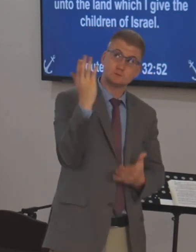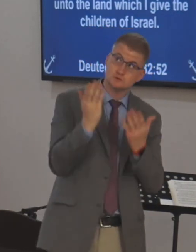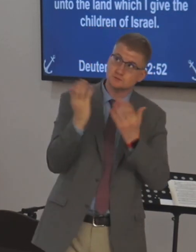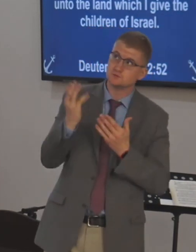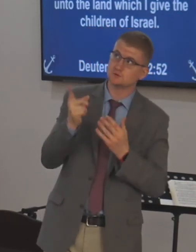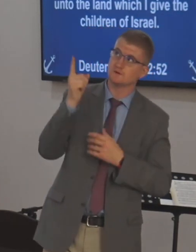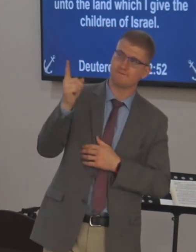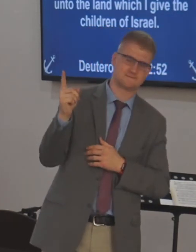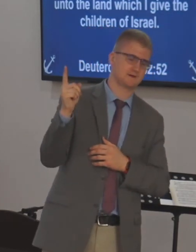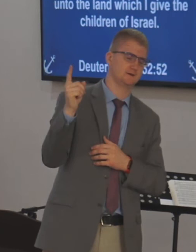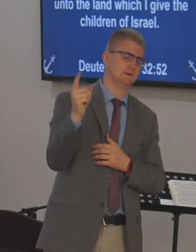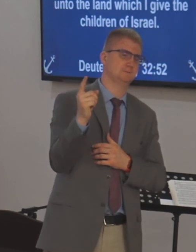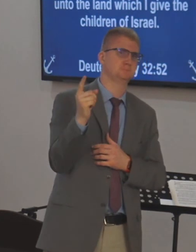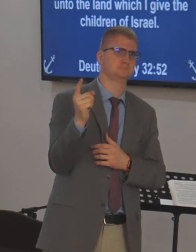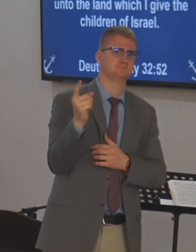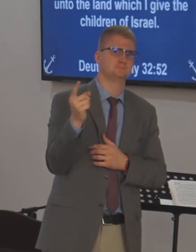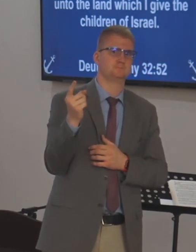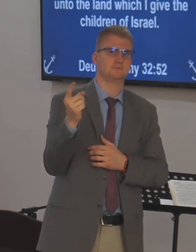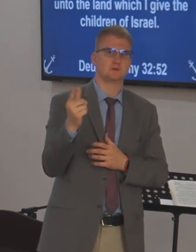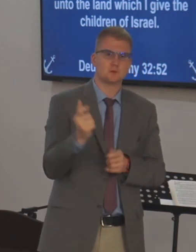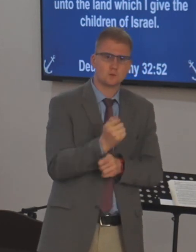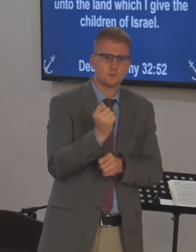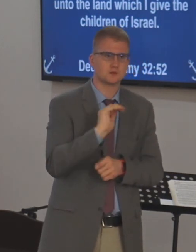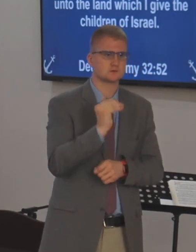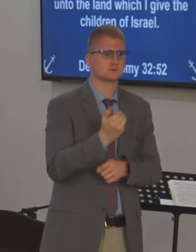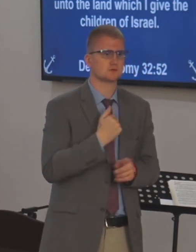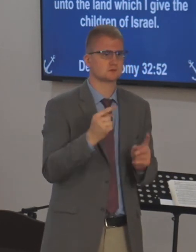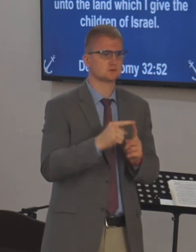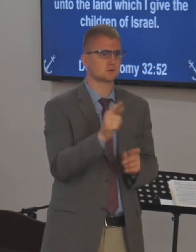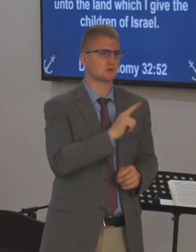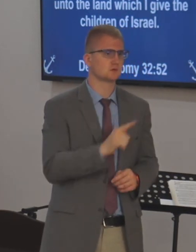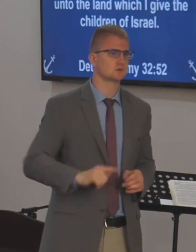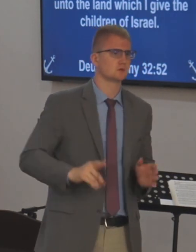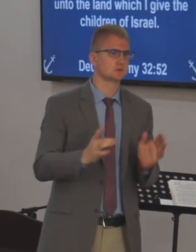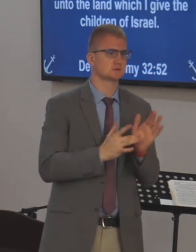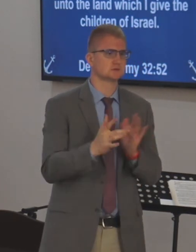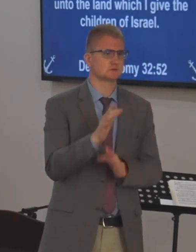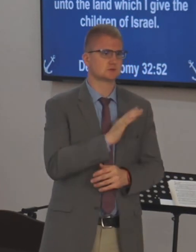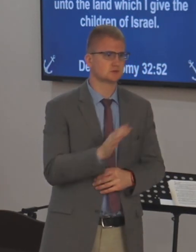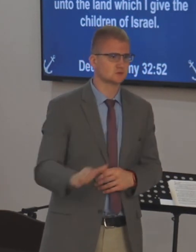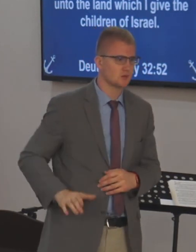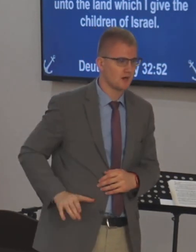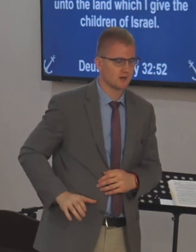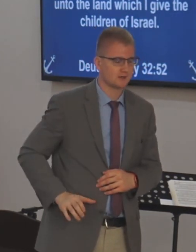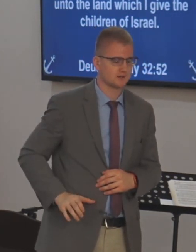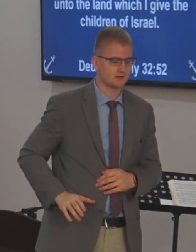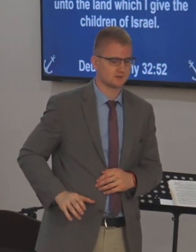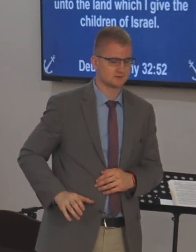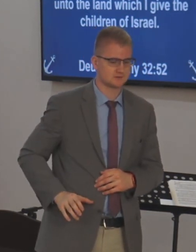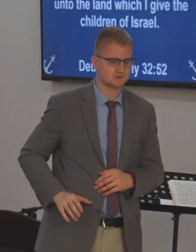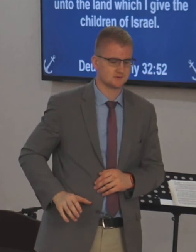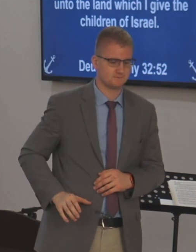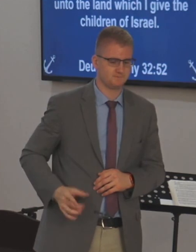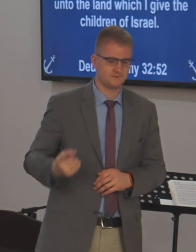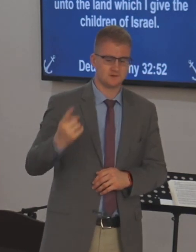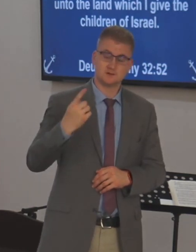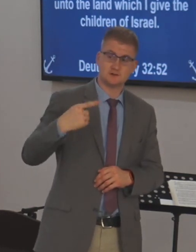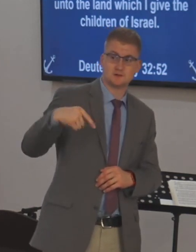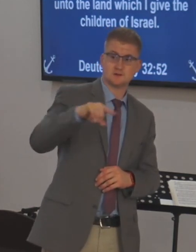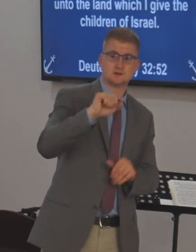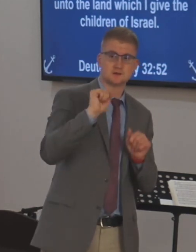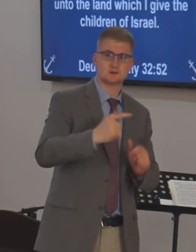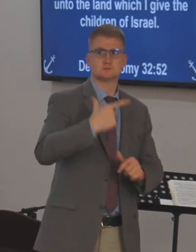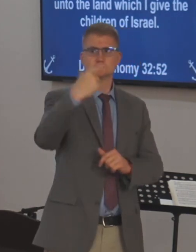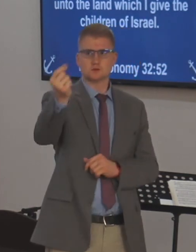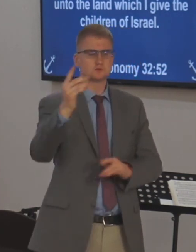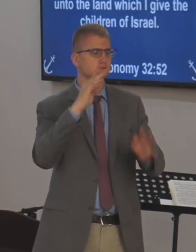the Lord and win souls to the Lord Jesus Christ, and the church disciple them so they can go out and also talk to the